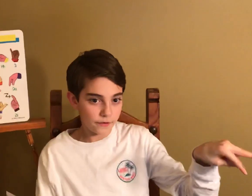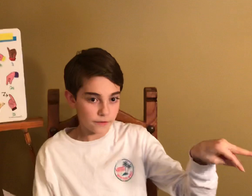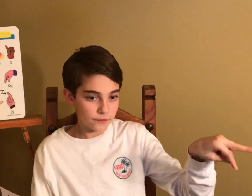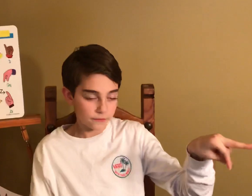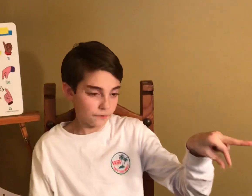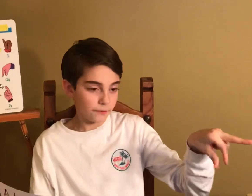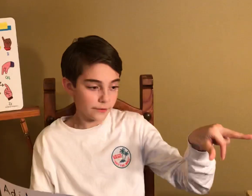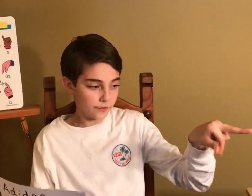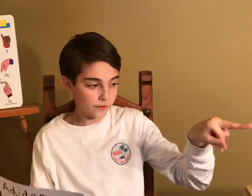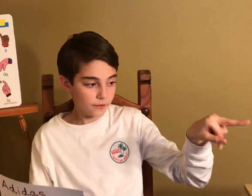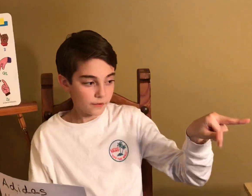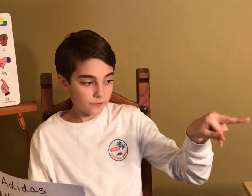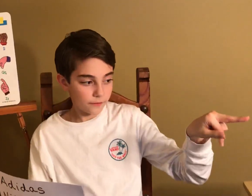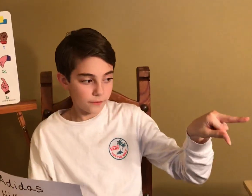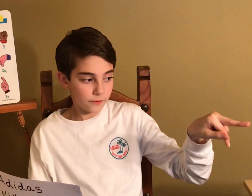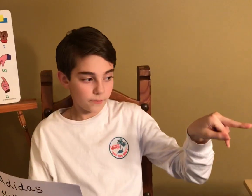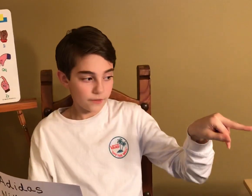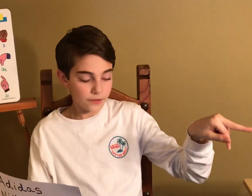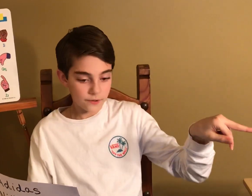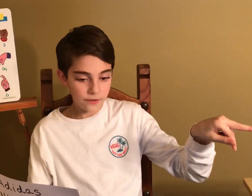you shouldn't avoid it. So here's P,